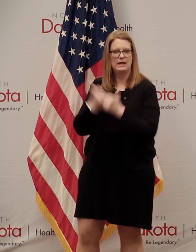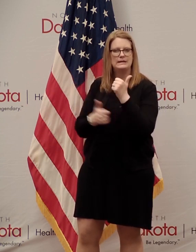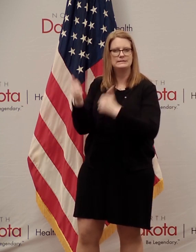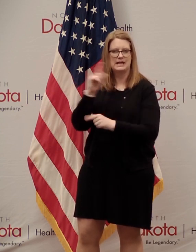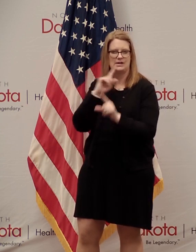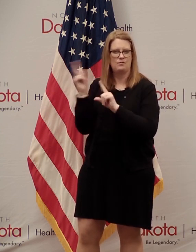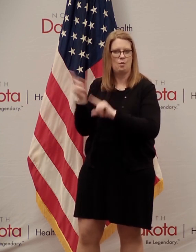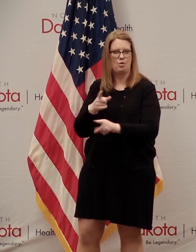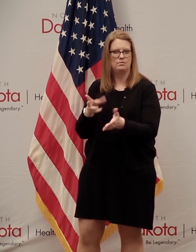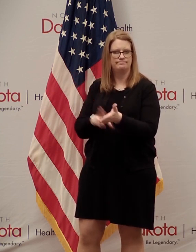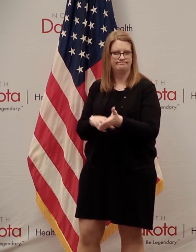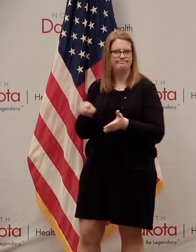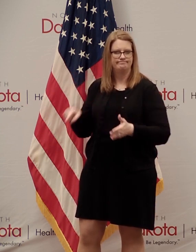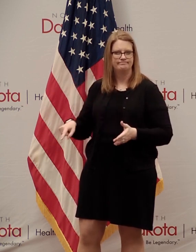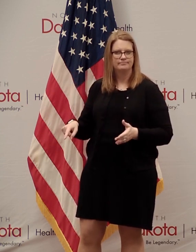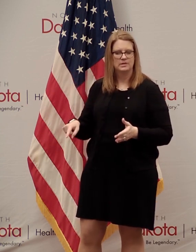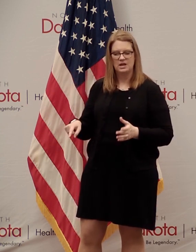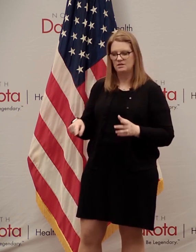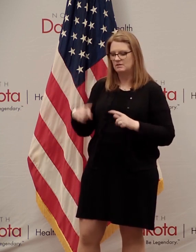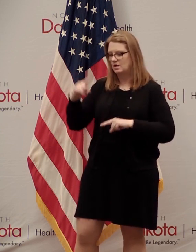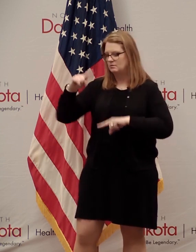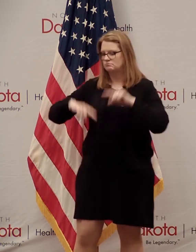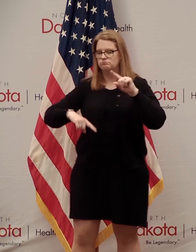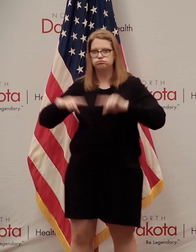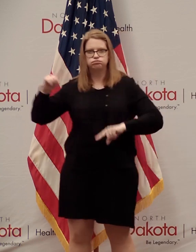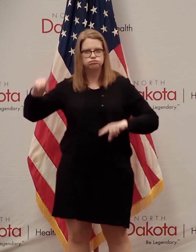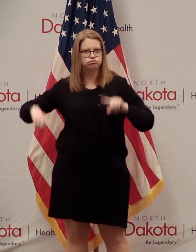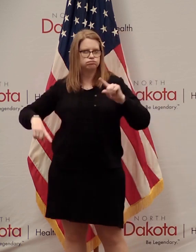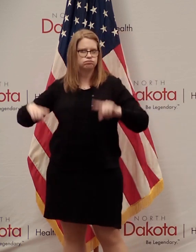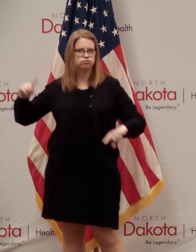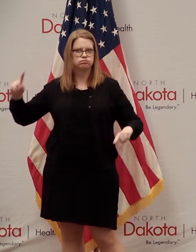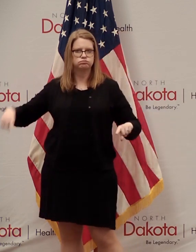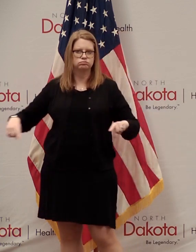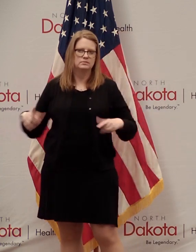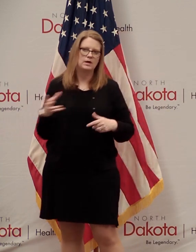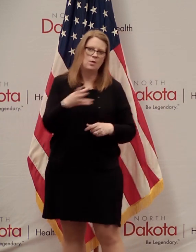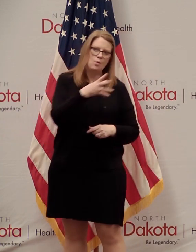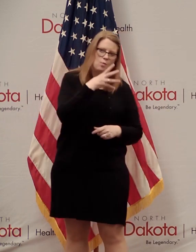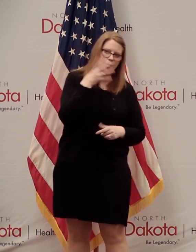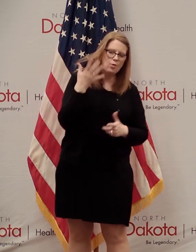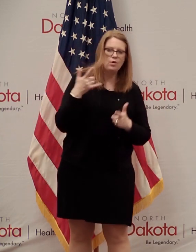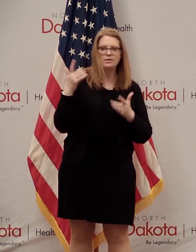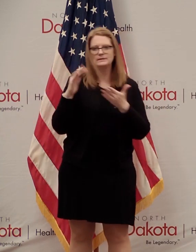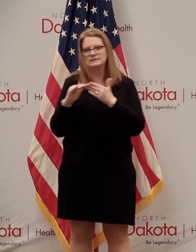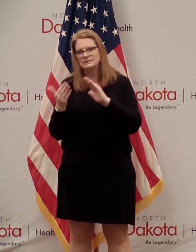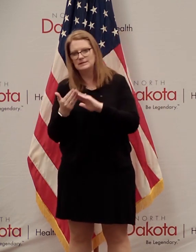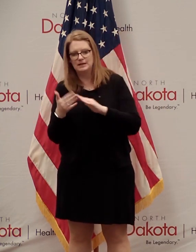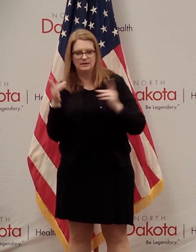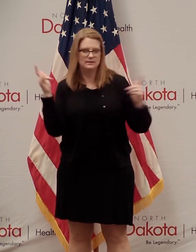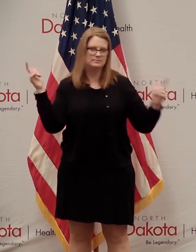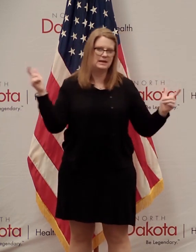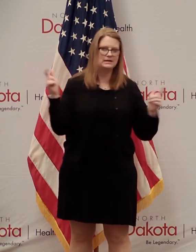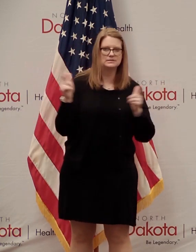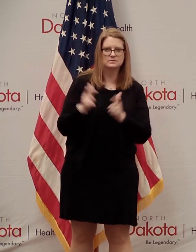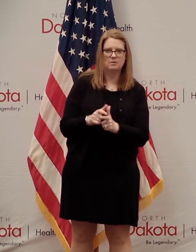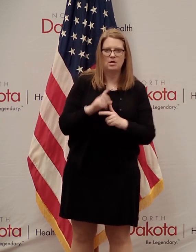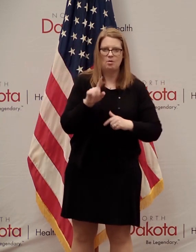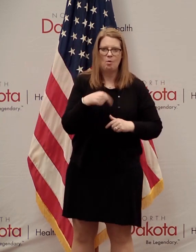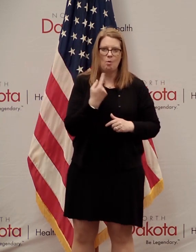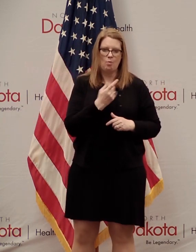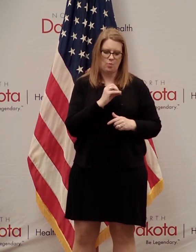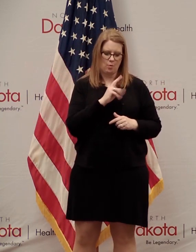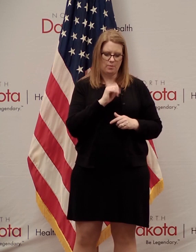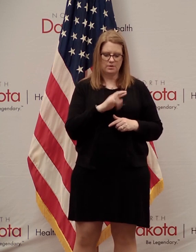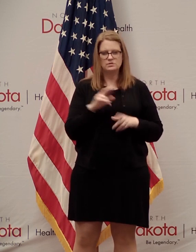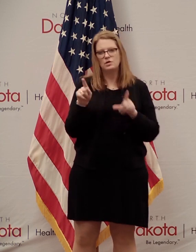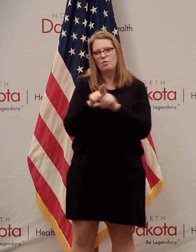the diversity found within our businesses in our state, both rural and urban, large and small, sole proprietors and